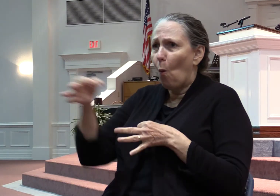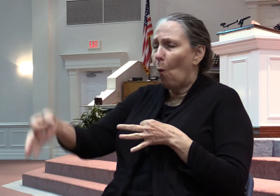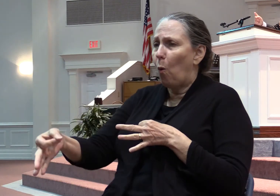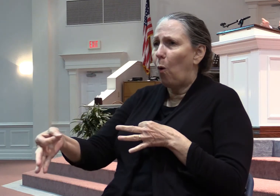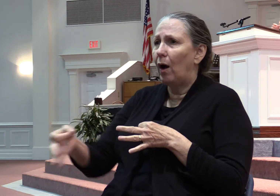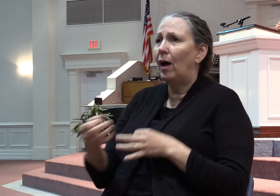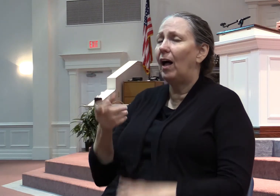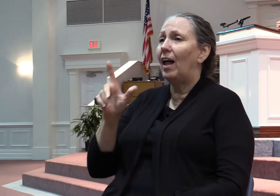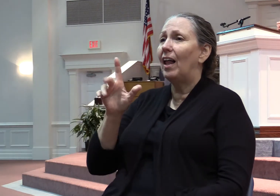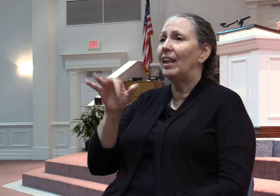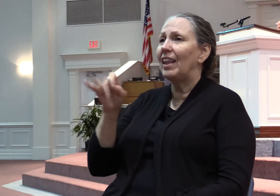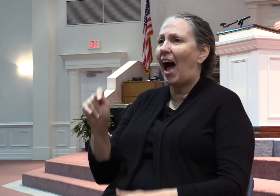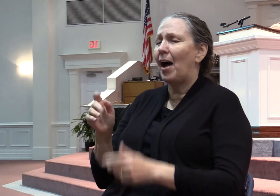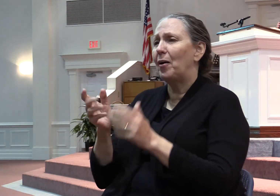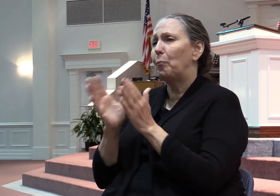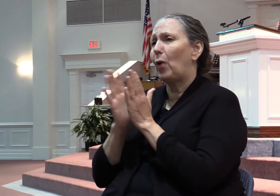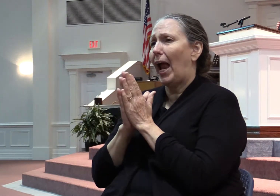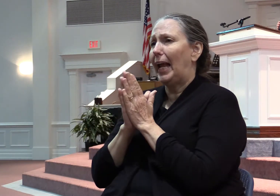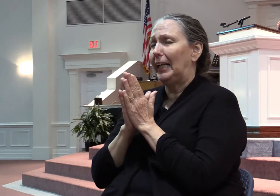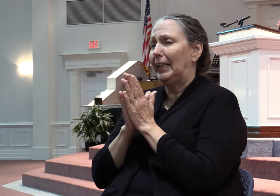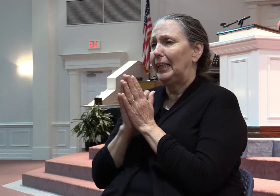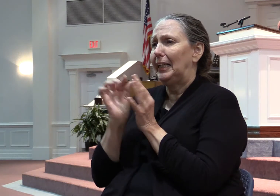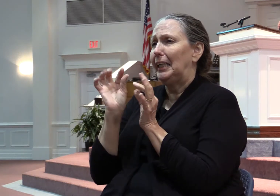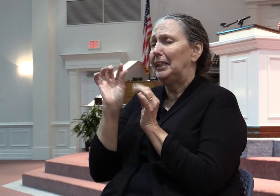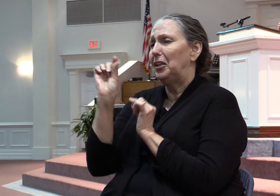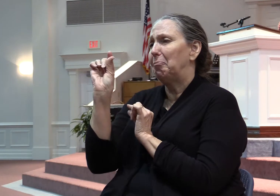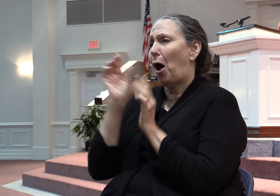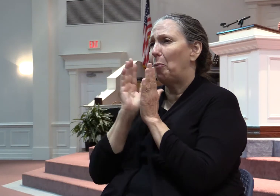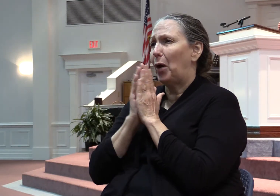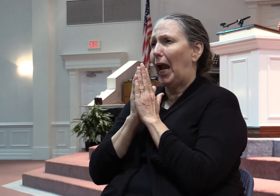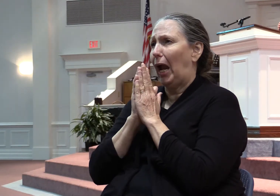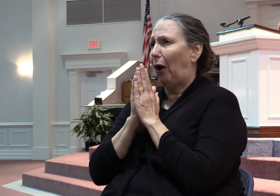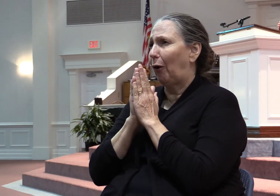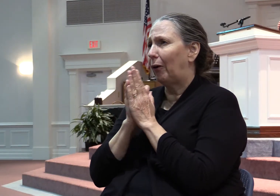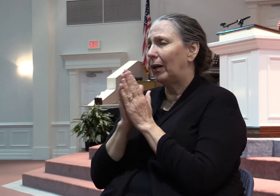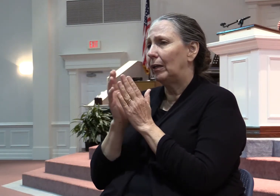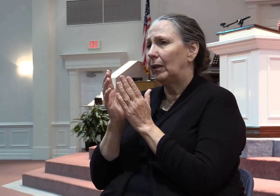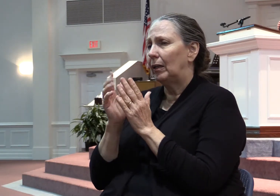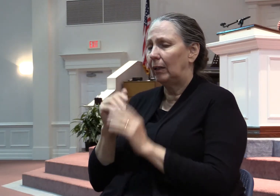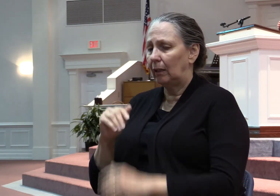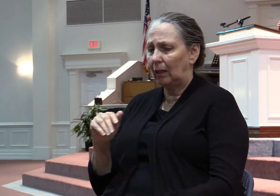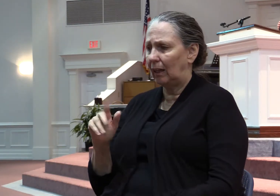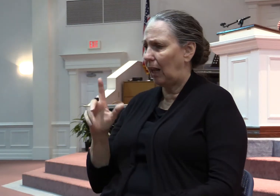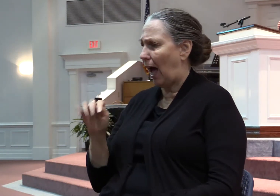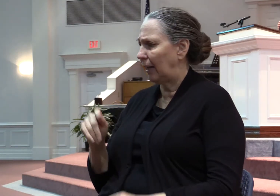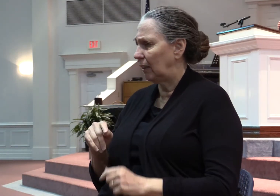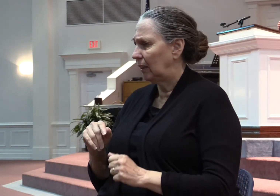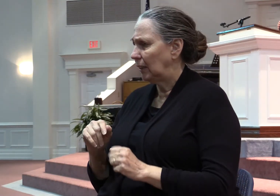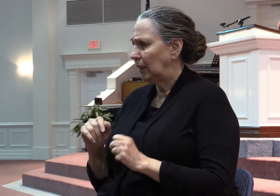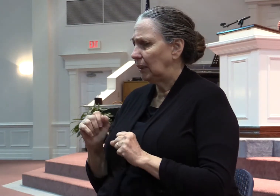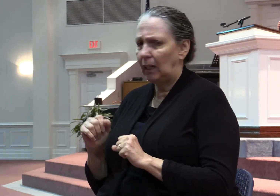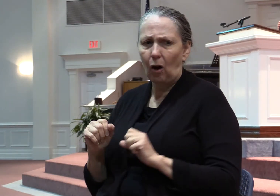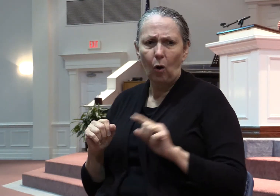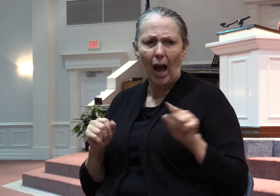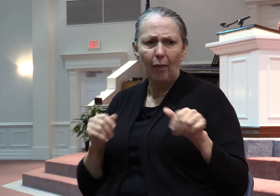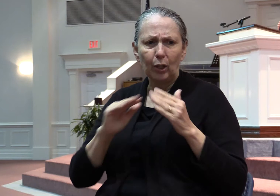Then Lot prayed this little pitiful prayer in Genesis chapter 19 and verse 20. Behold, now this city is near to flee unto, and